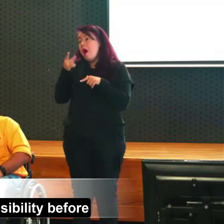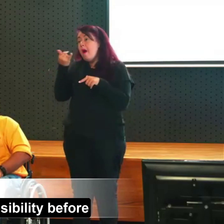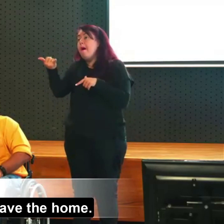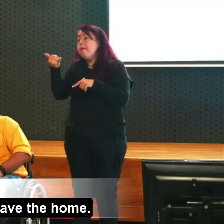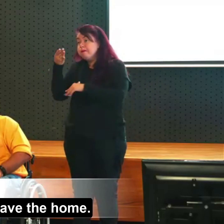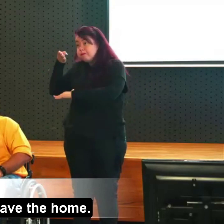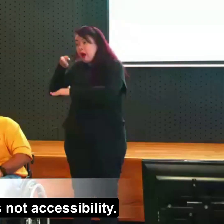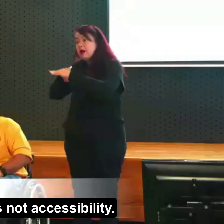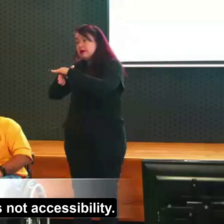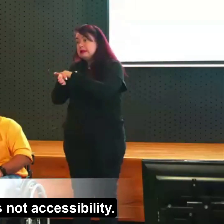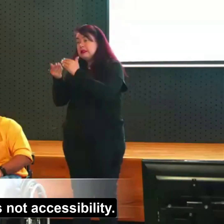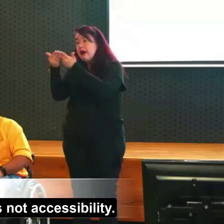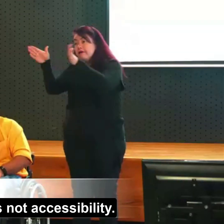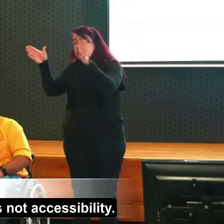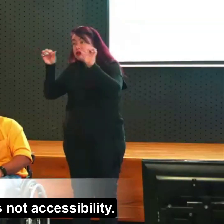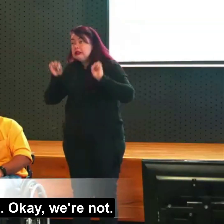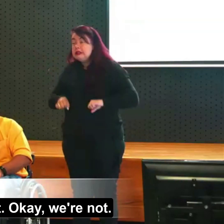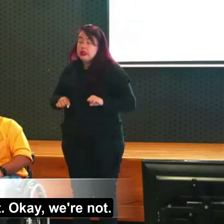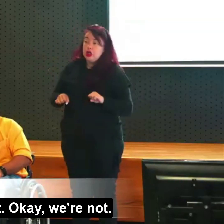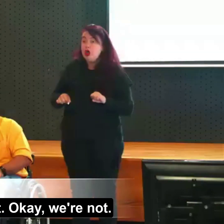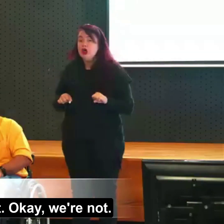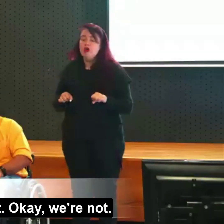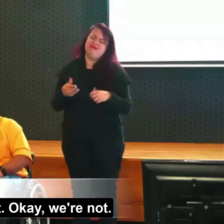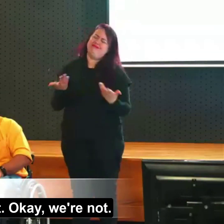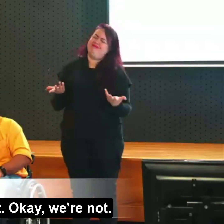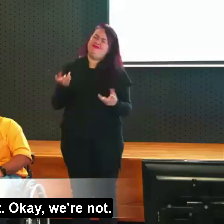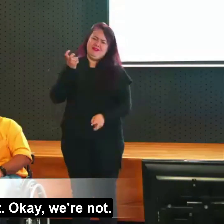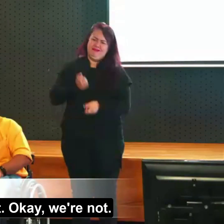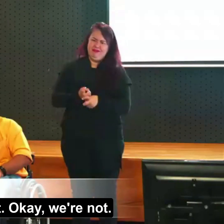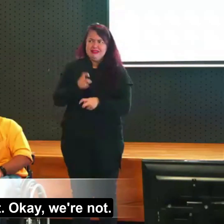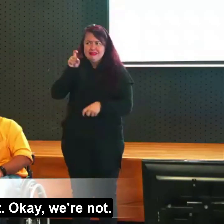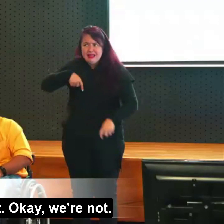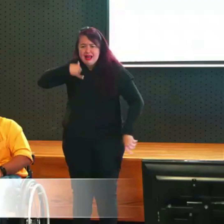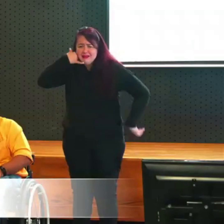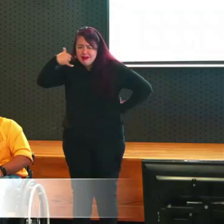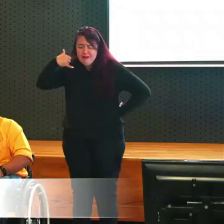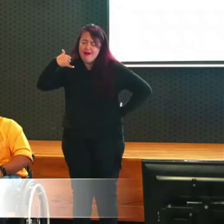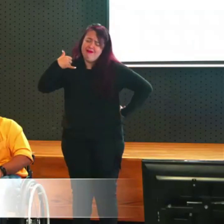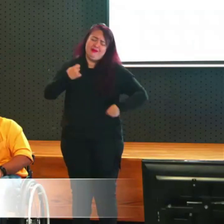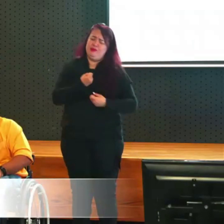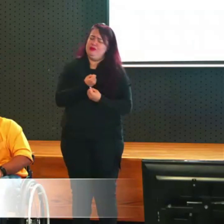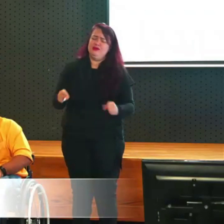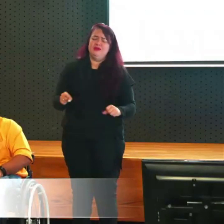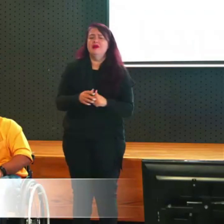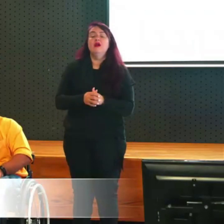accessibility before you leave the home. And that's not accessibility. We're not okay. We're not...